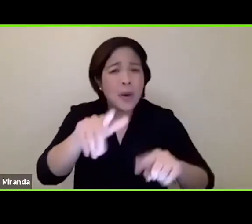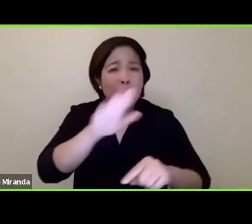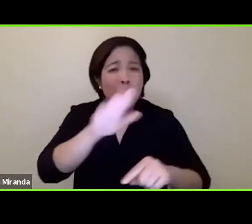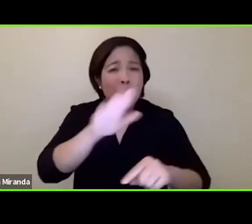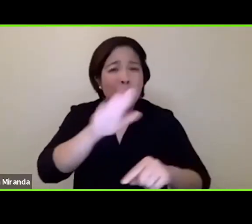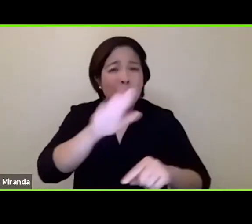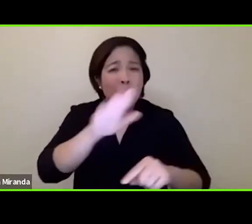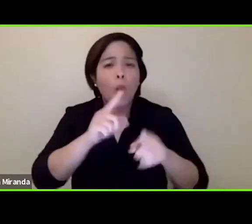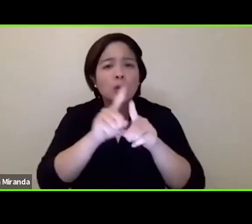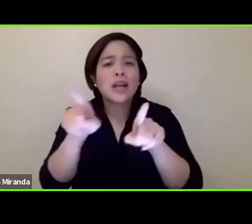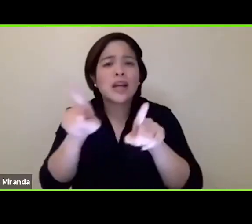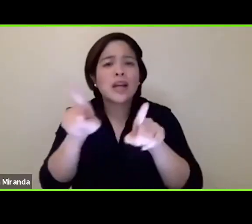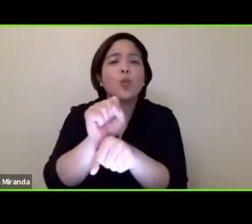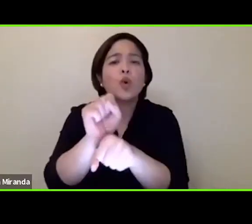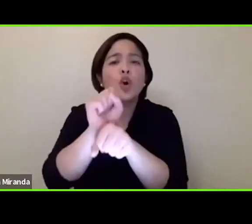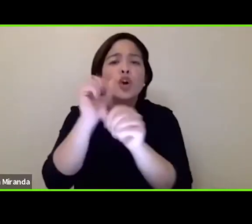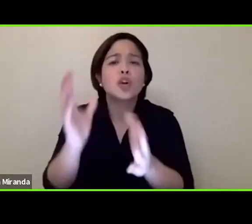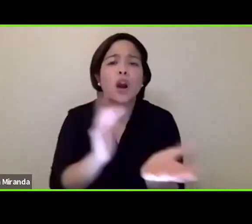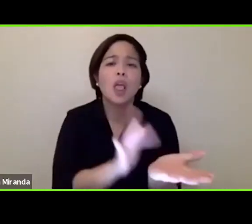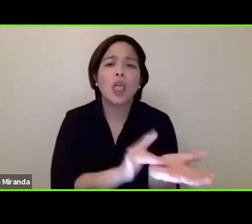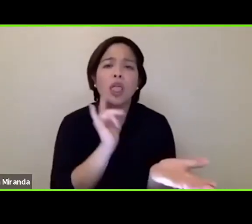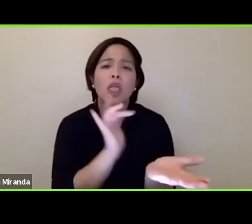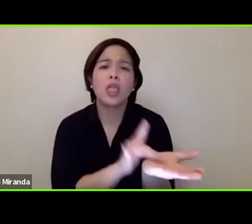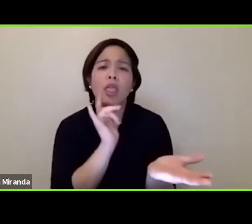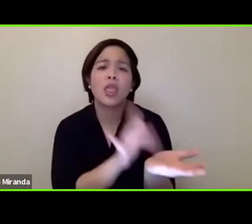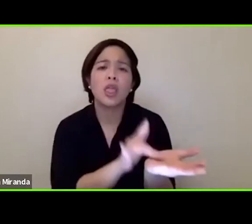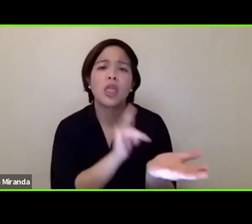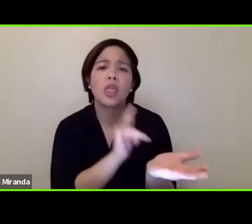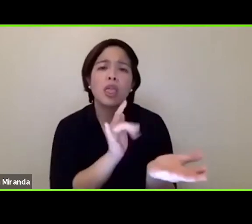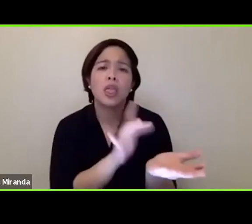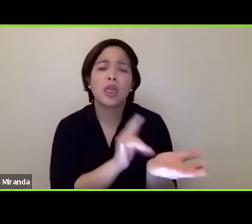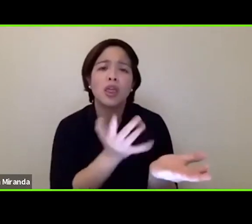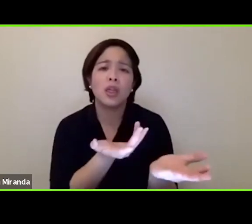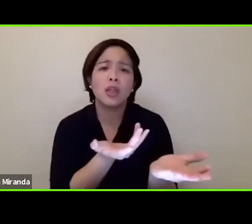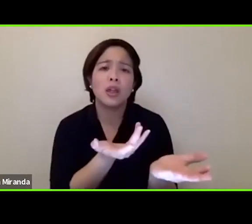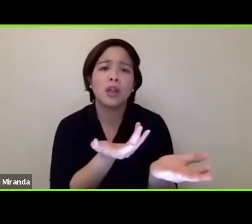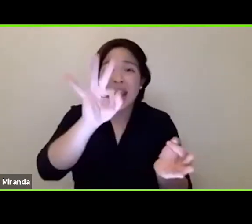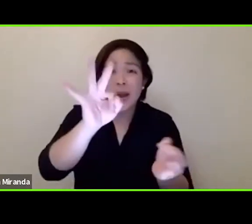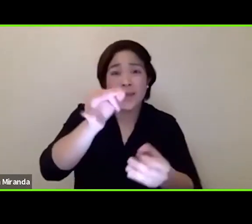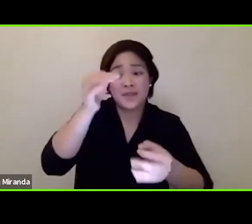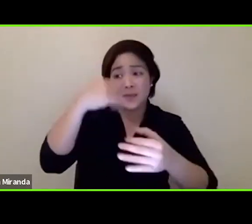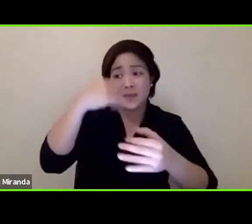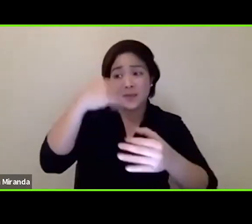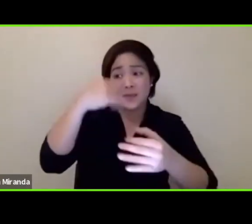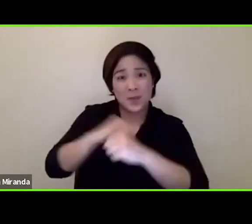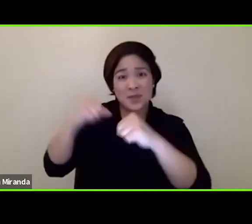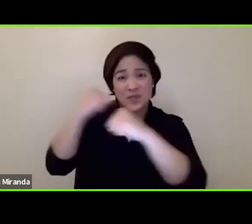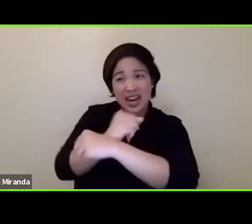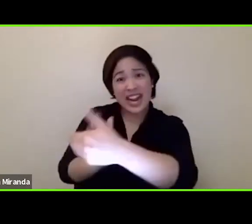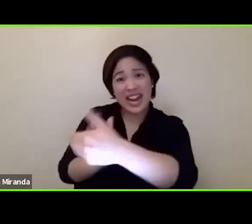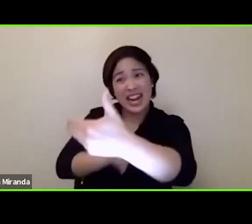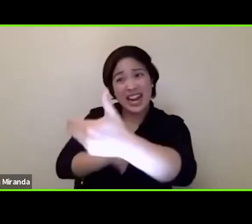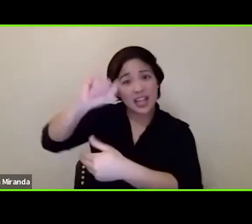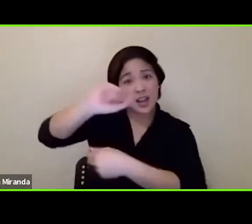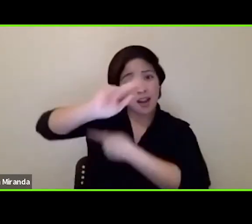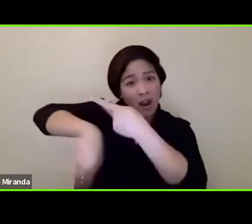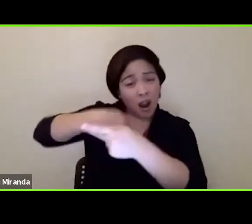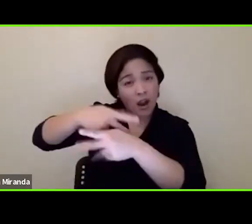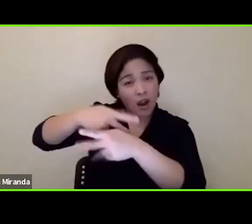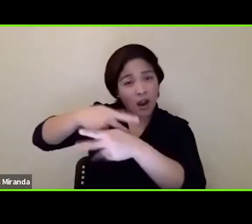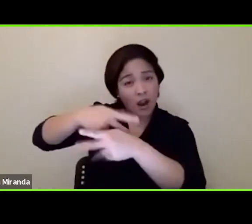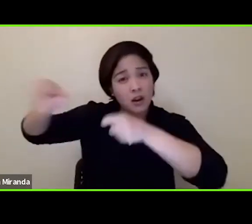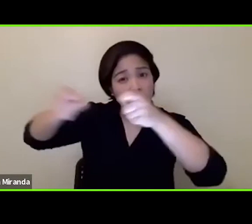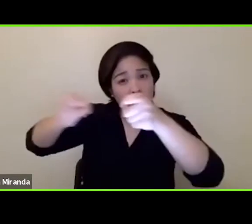workers who are exploited. If the fight against that form of imperialism, anti-imperialism,